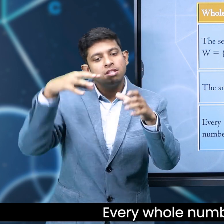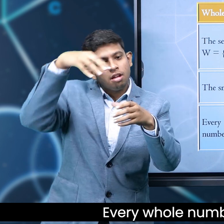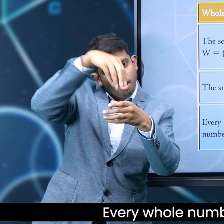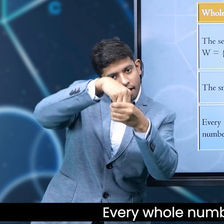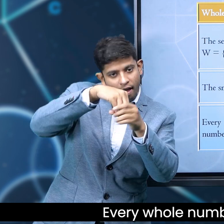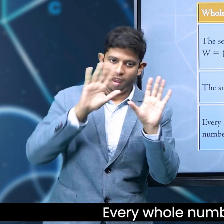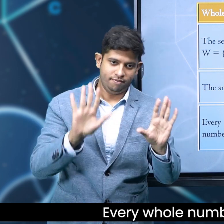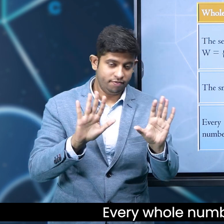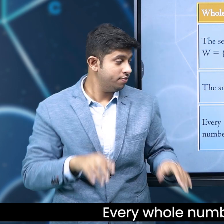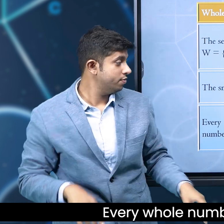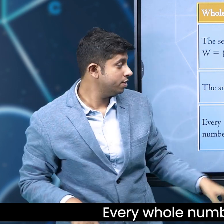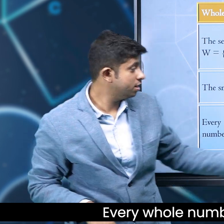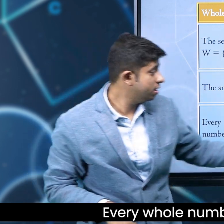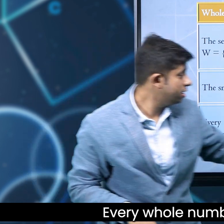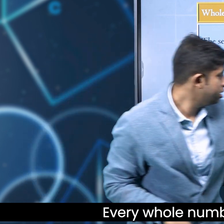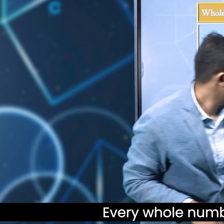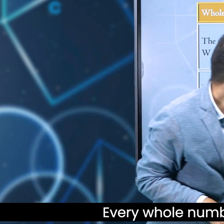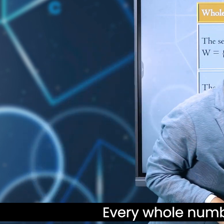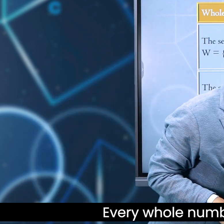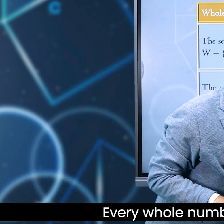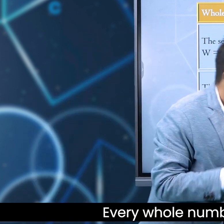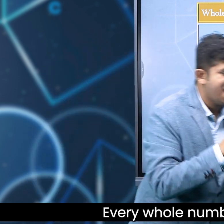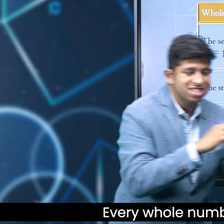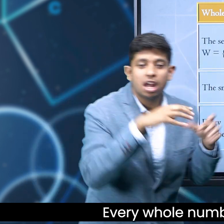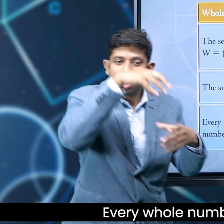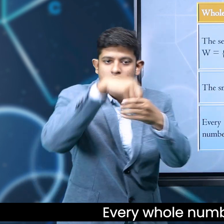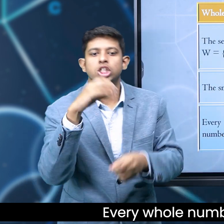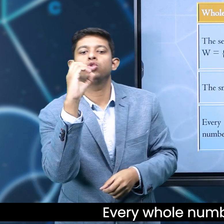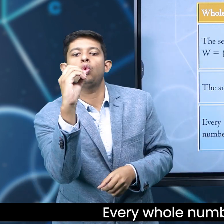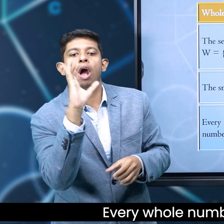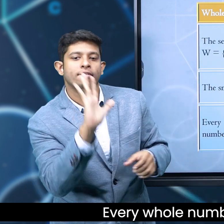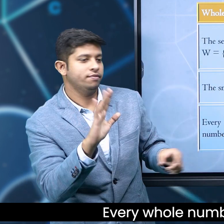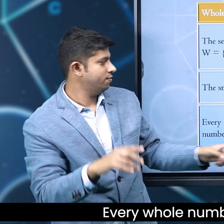Every whole number is a natural number except 0.